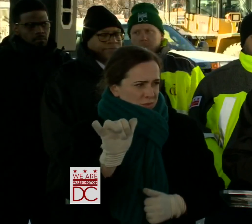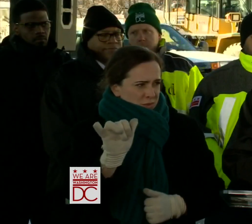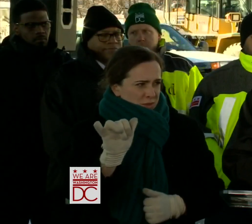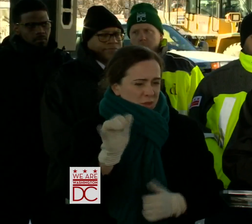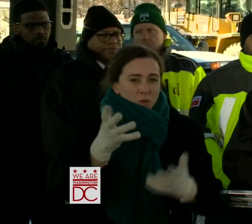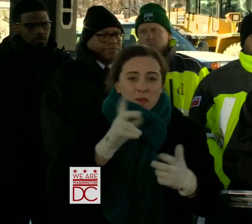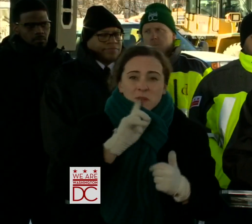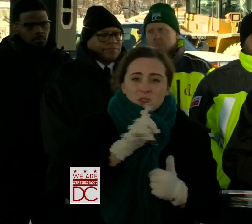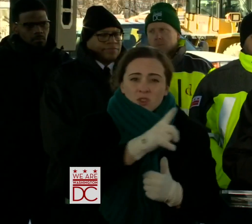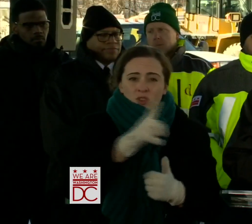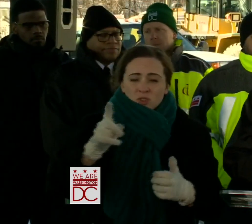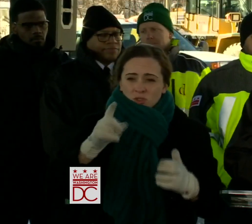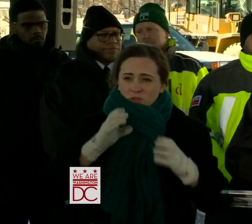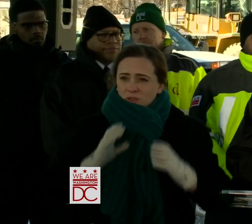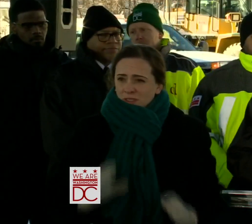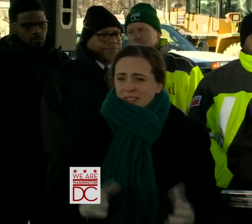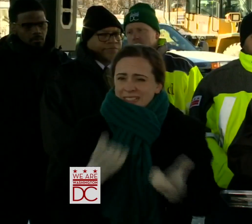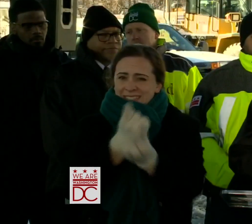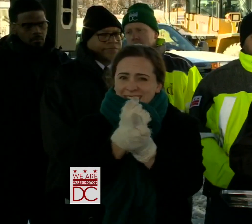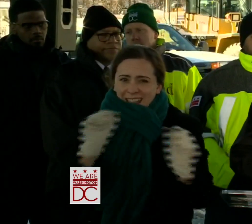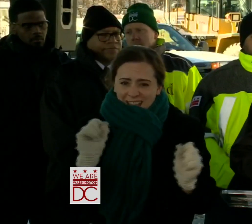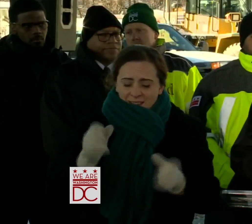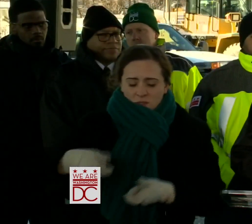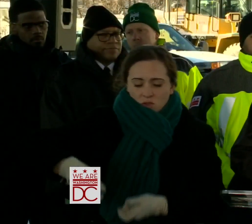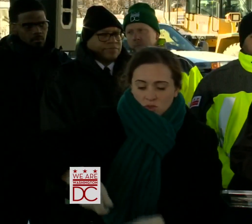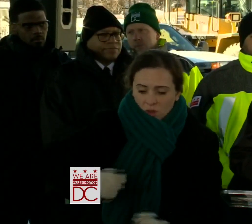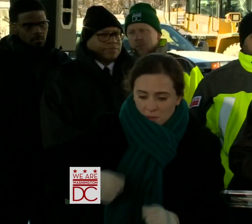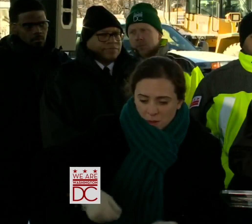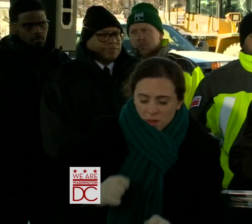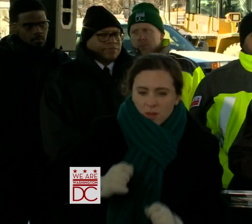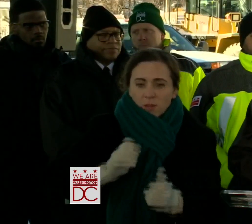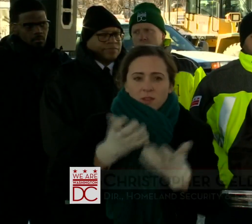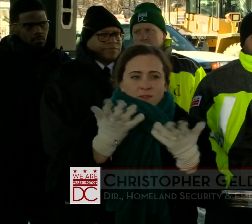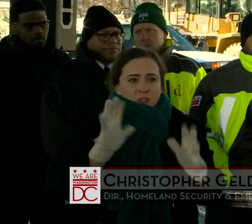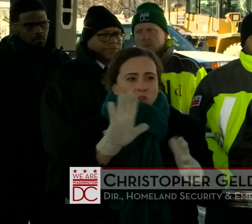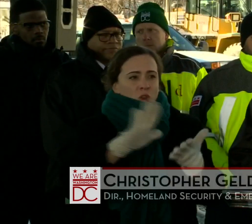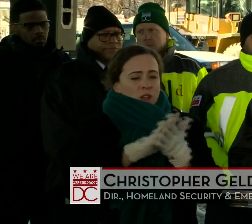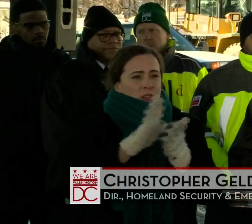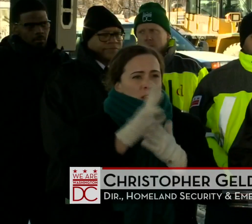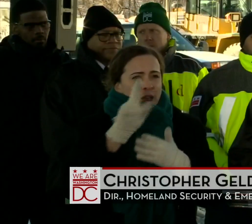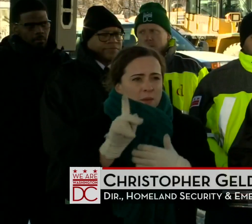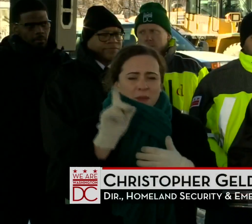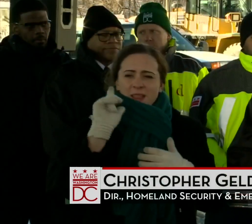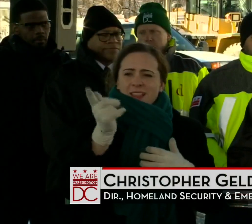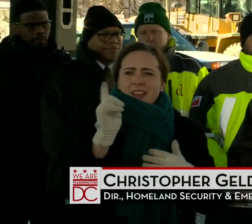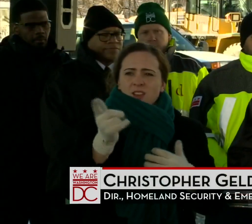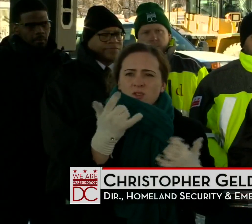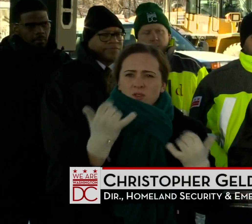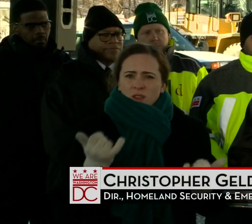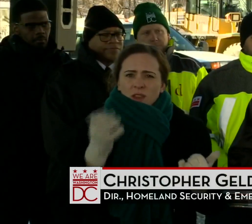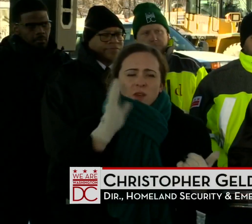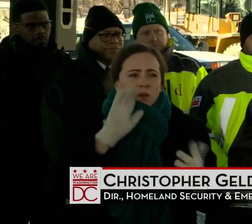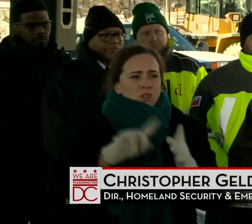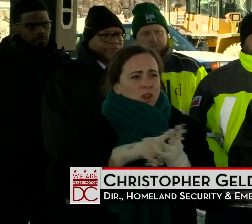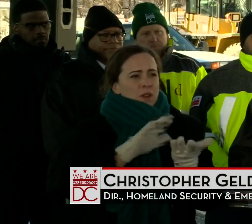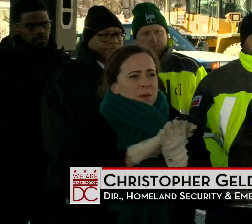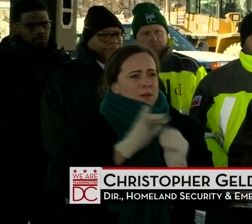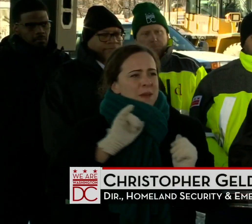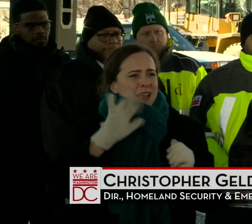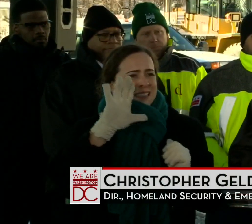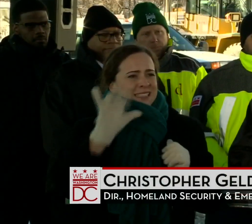that residents are safe. As you shovel and as you're finishing your cleanup, as you get into the later hours of today, it will start to get